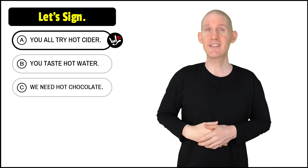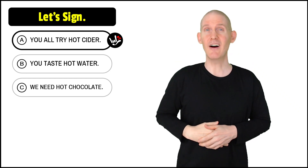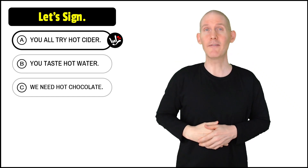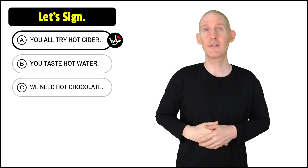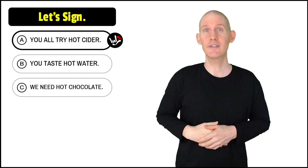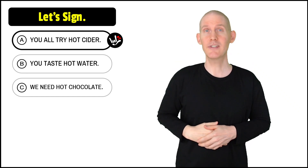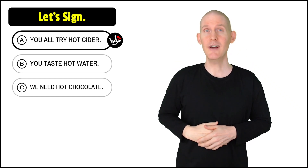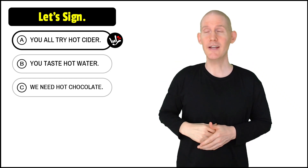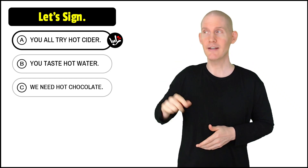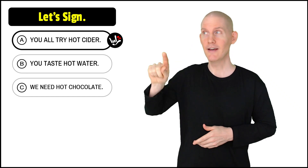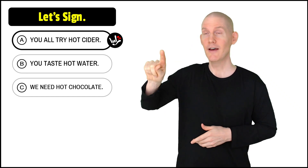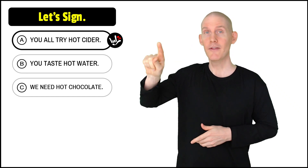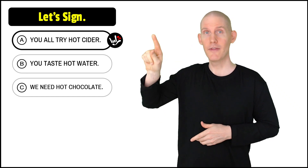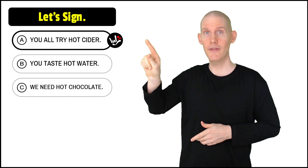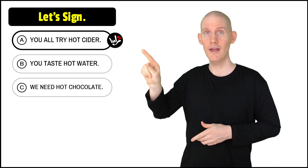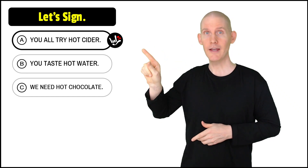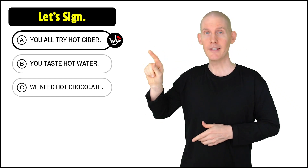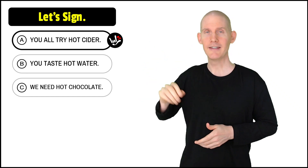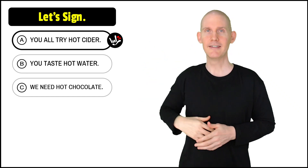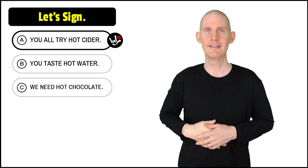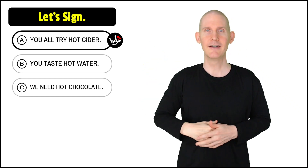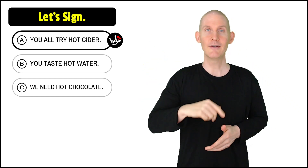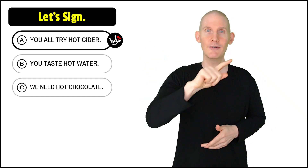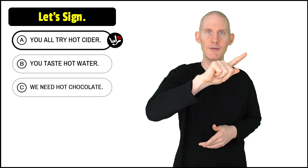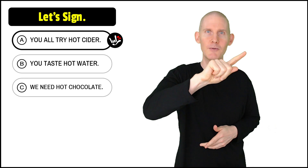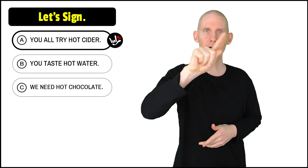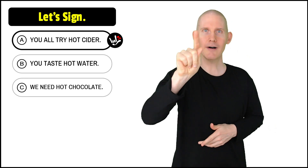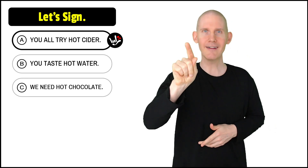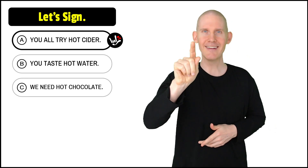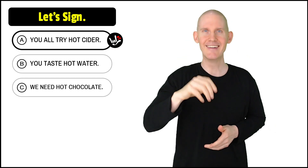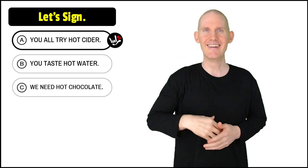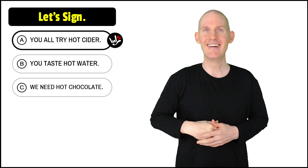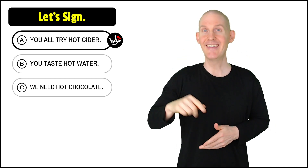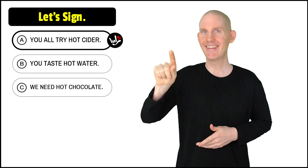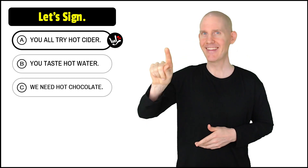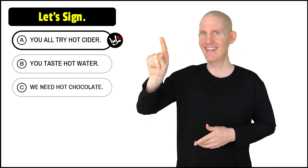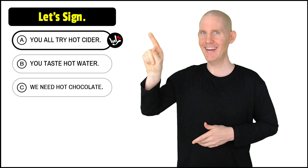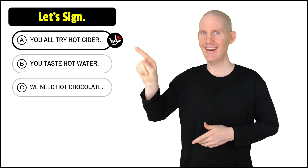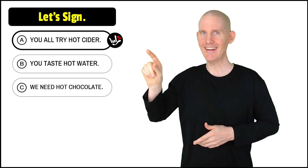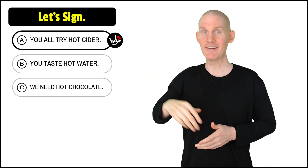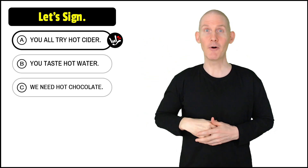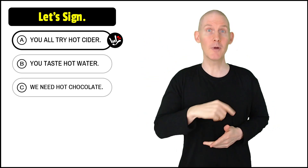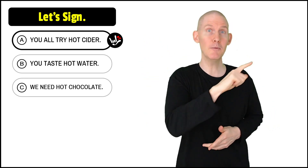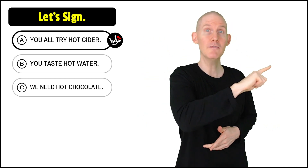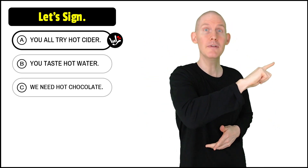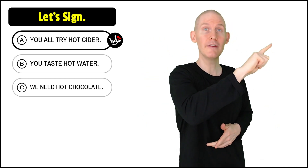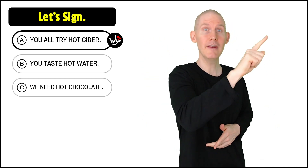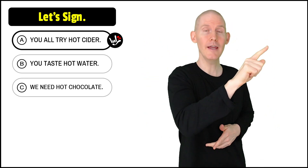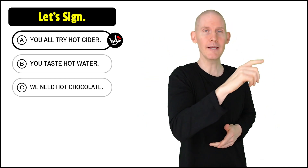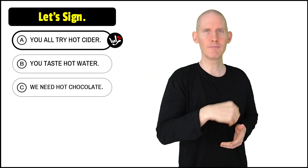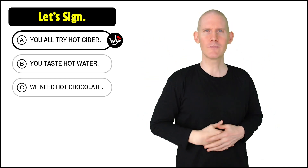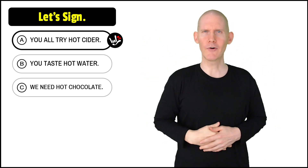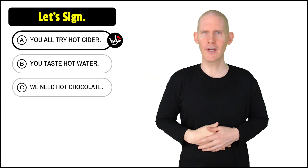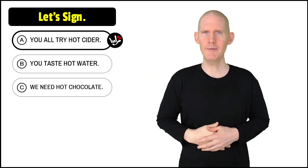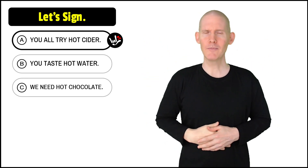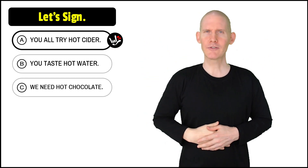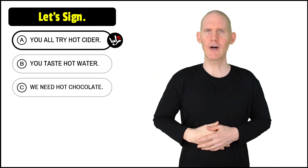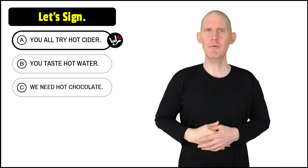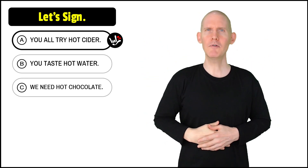off to the side. They, you all, they, or maybe even they. Okay, so how do we